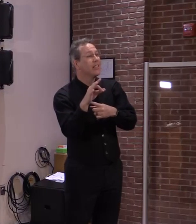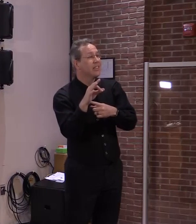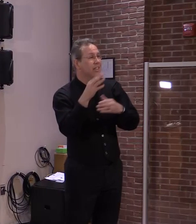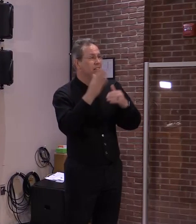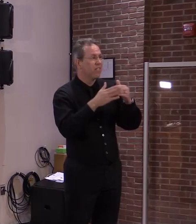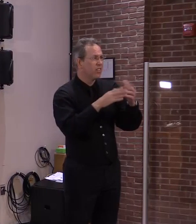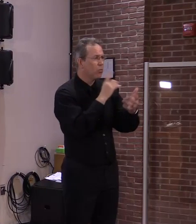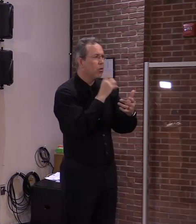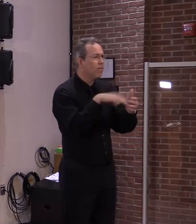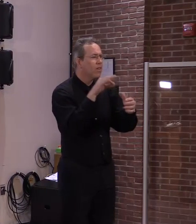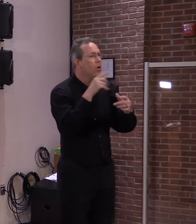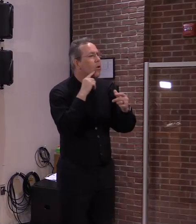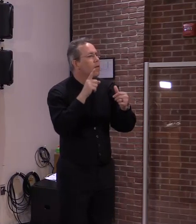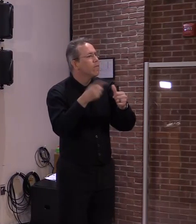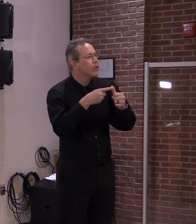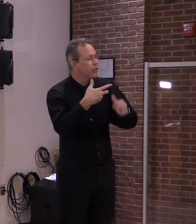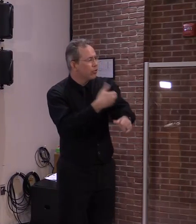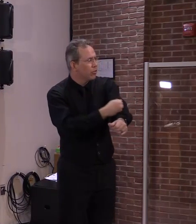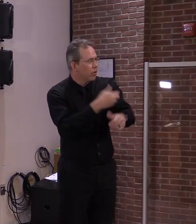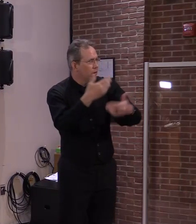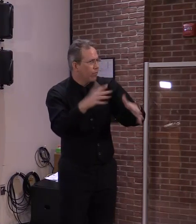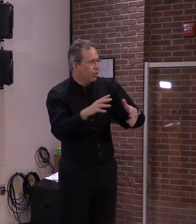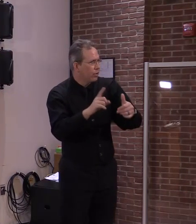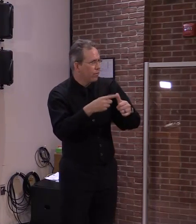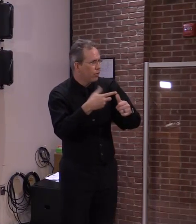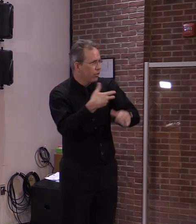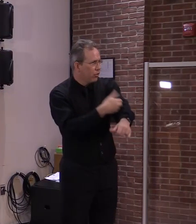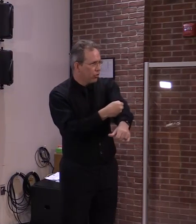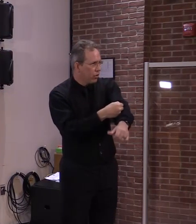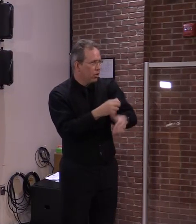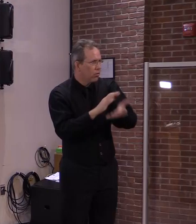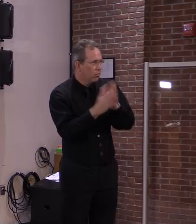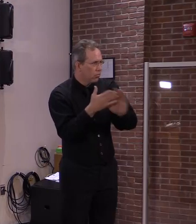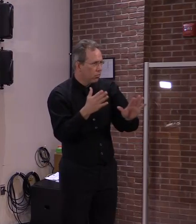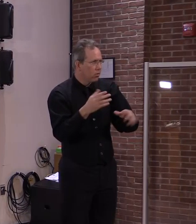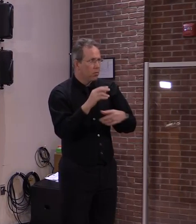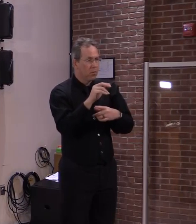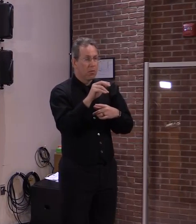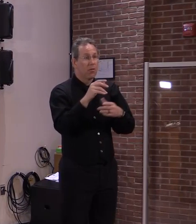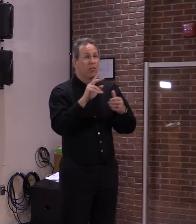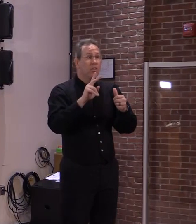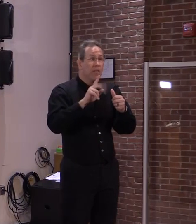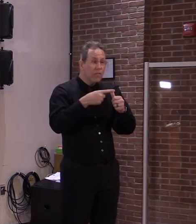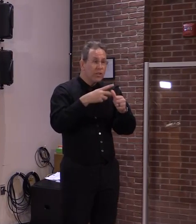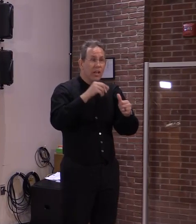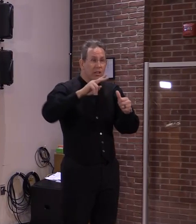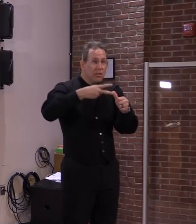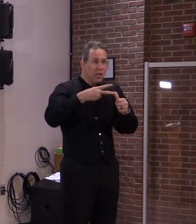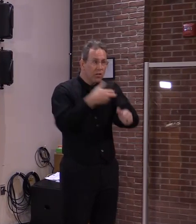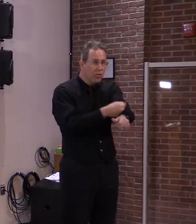won't be done until like May 13th of all those inmates that I talked about.